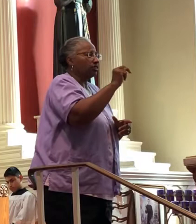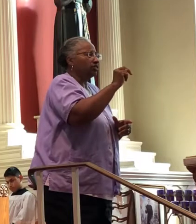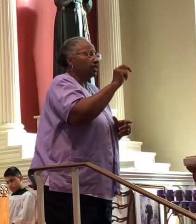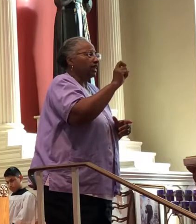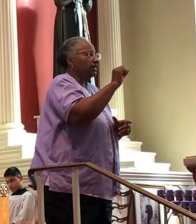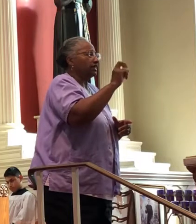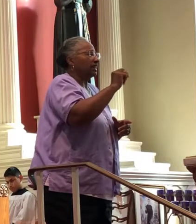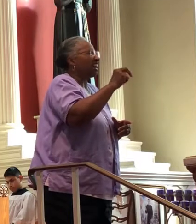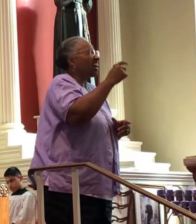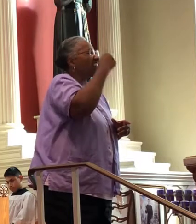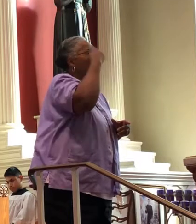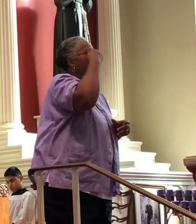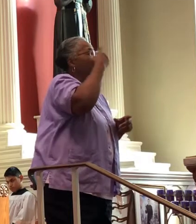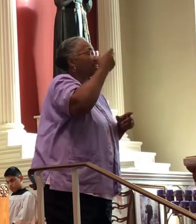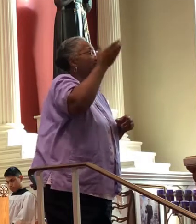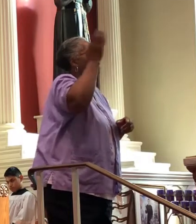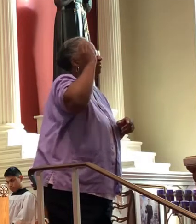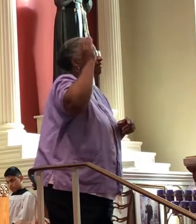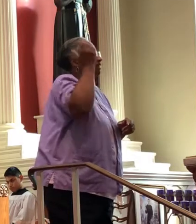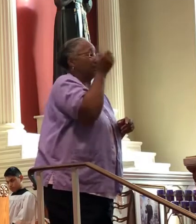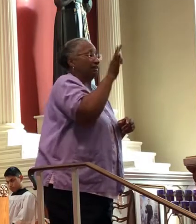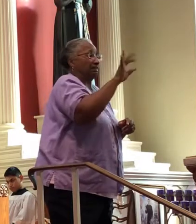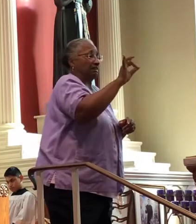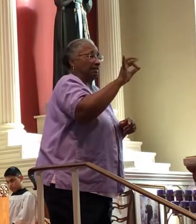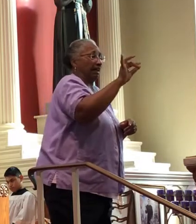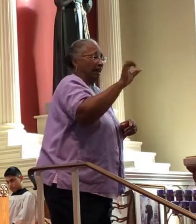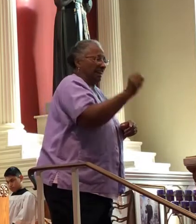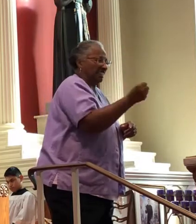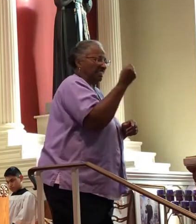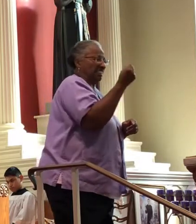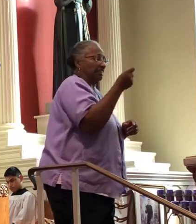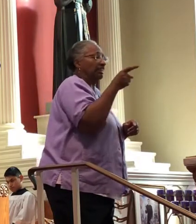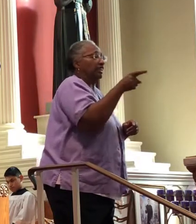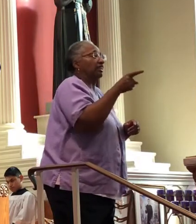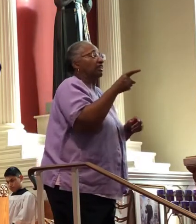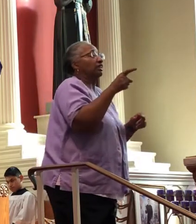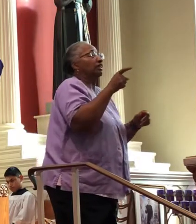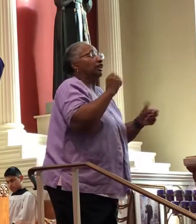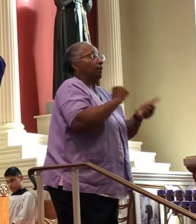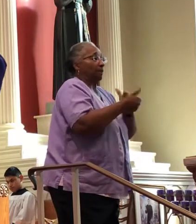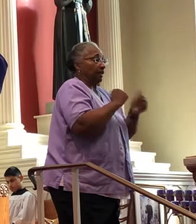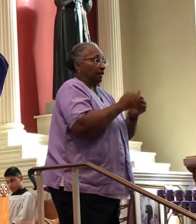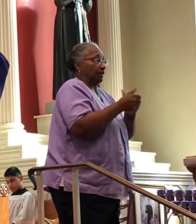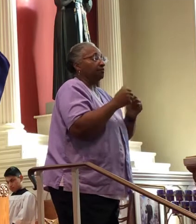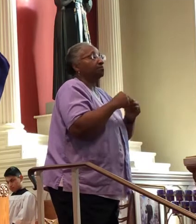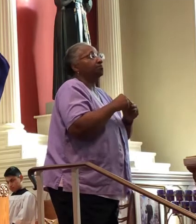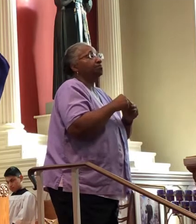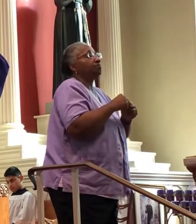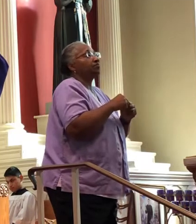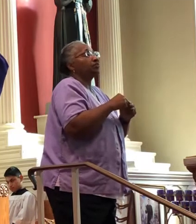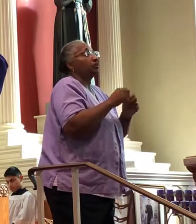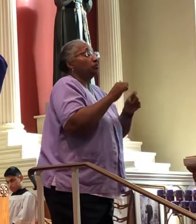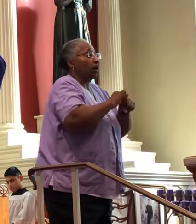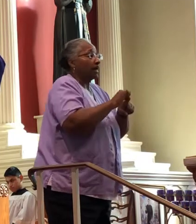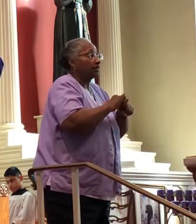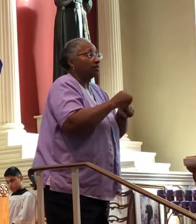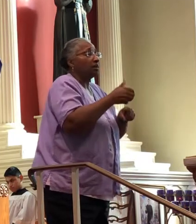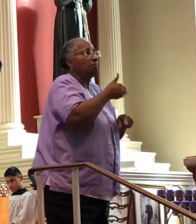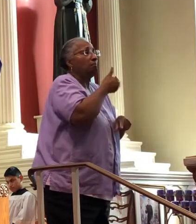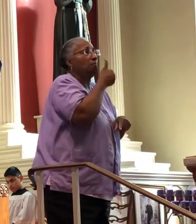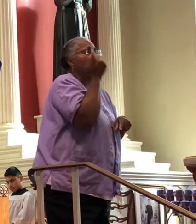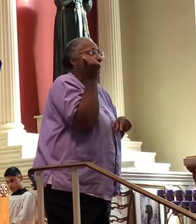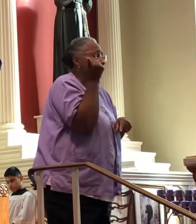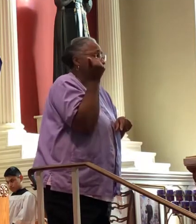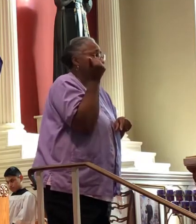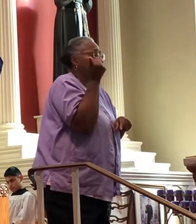skater, and he competed in Olympic competitions. He actually, in practice, he had like the best records ever. He was